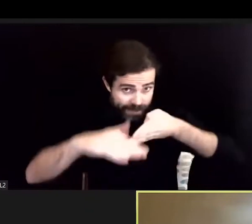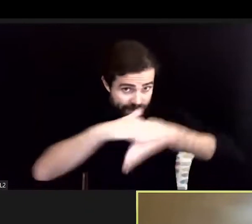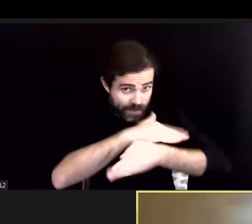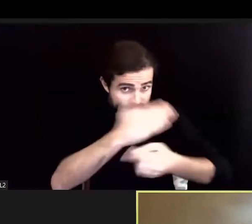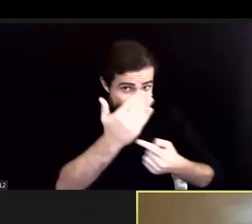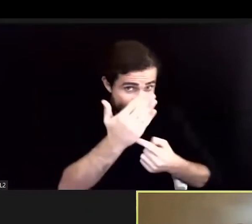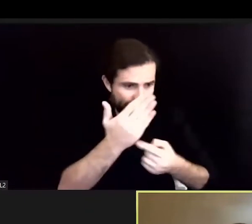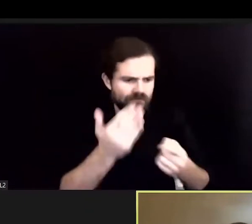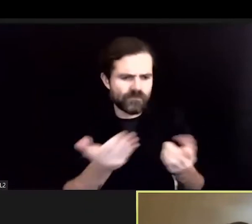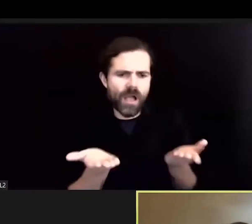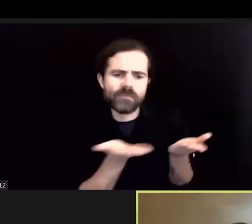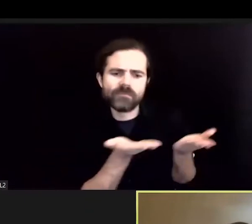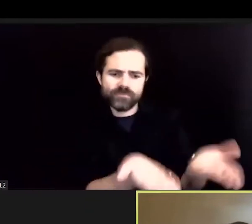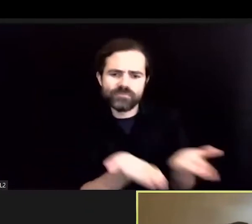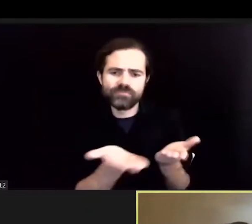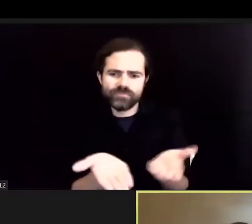for the technologies.